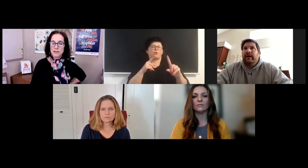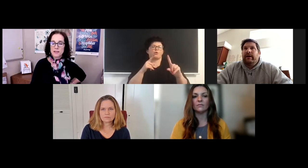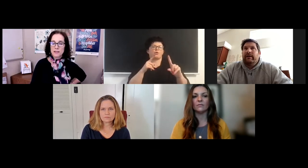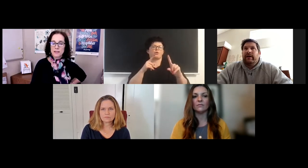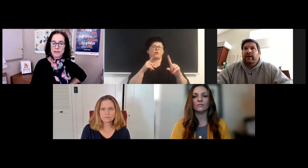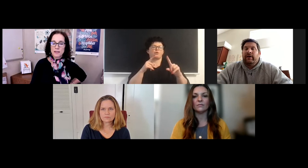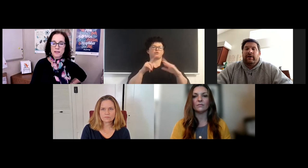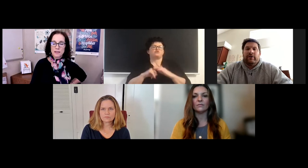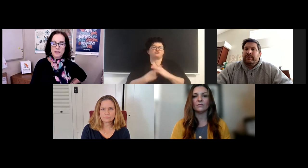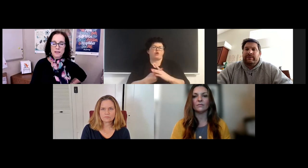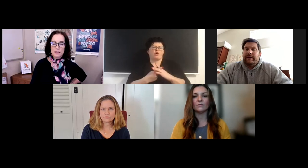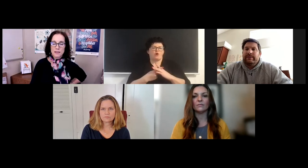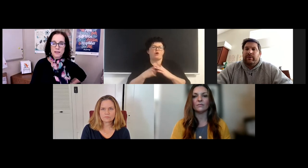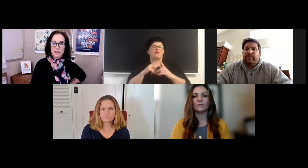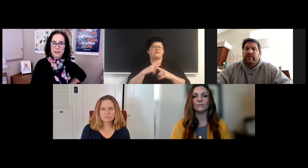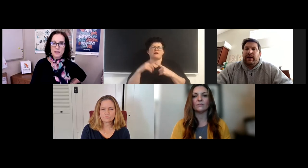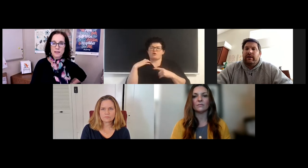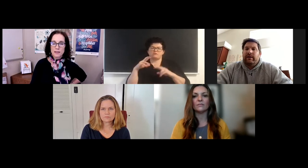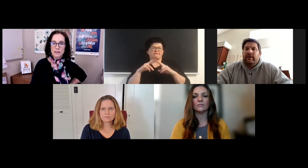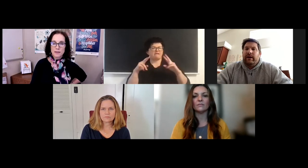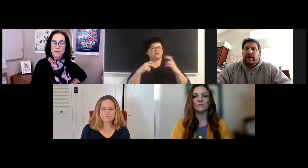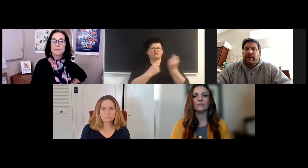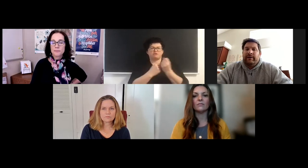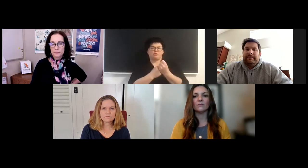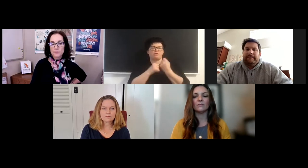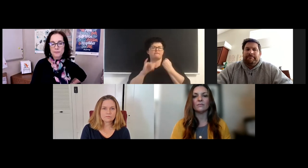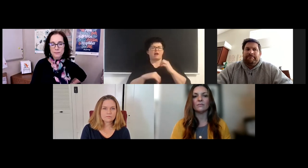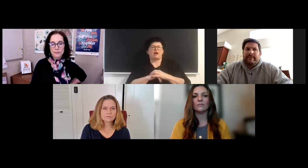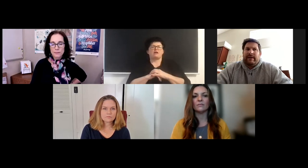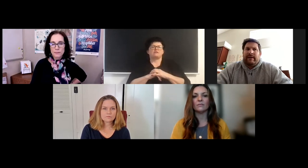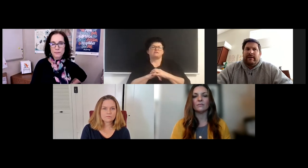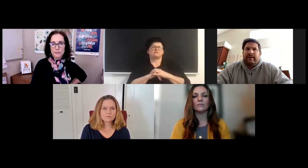things, and our coach was very supportive of that.